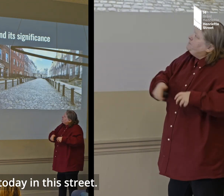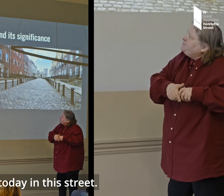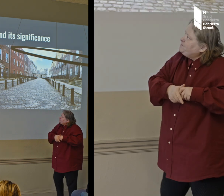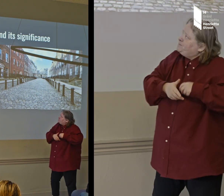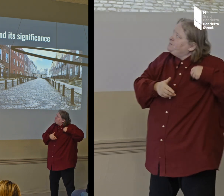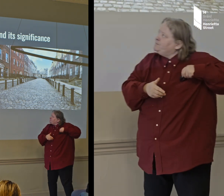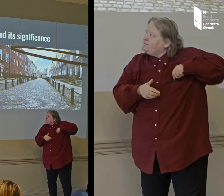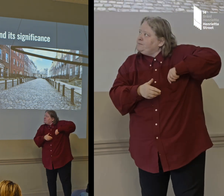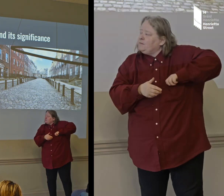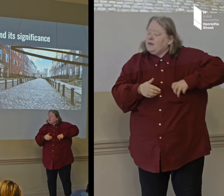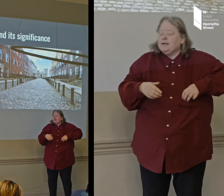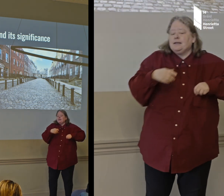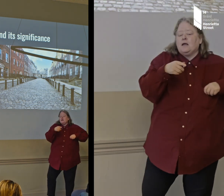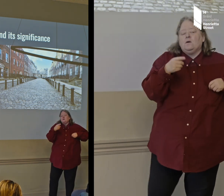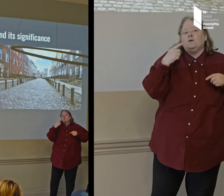this street.